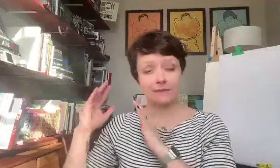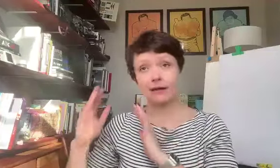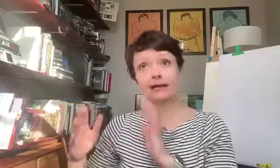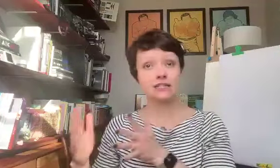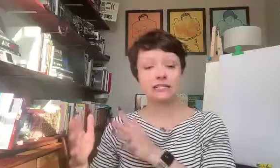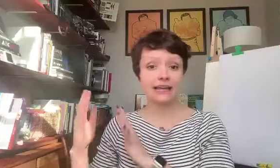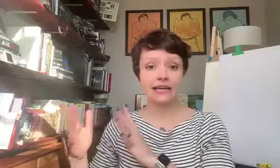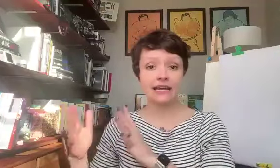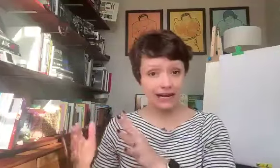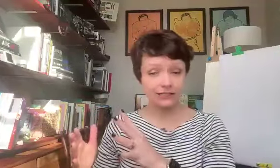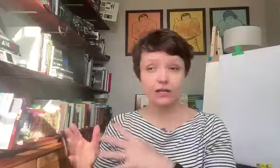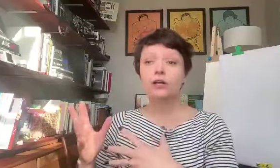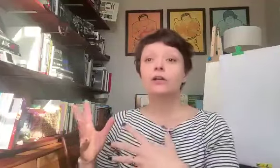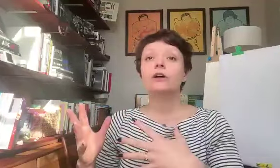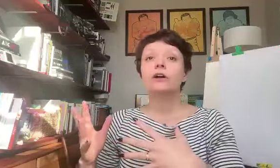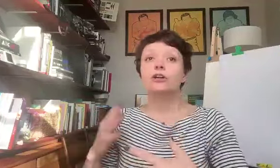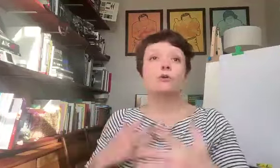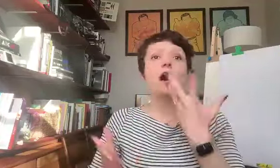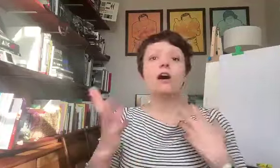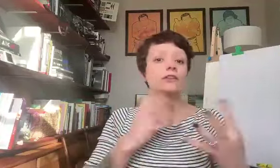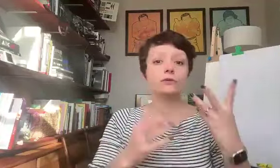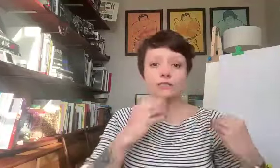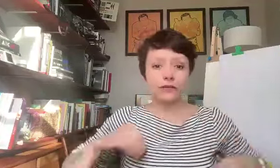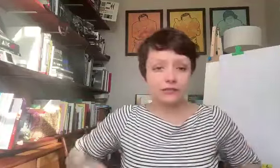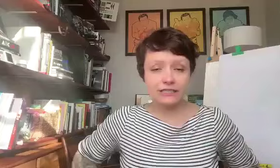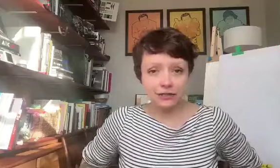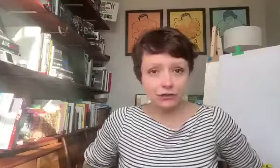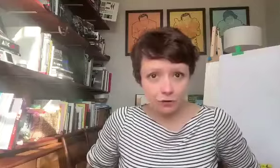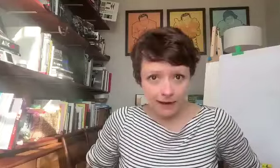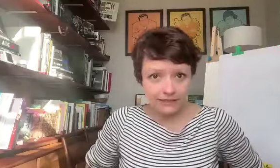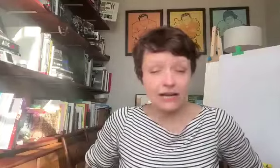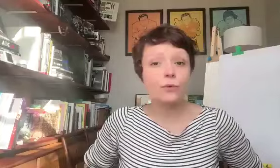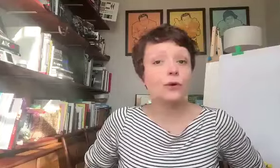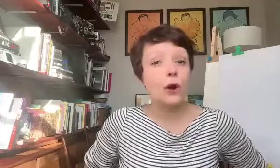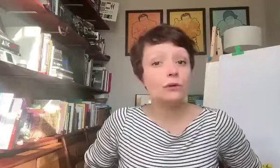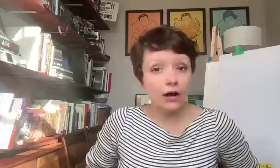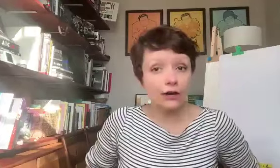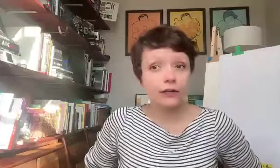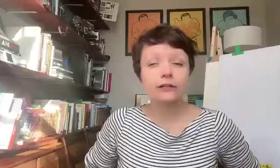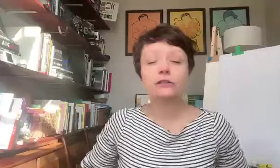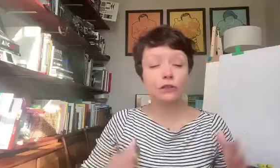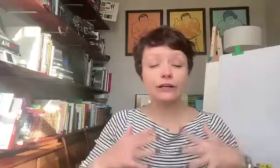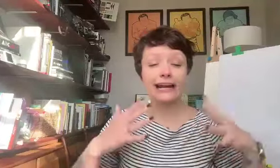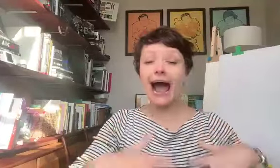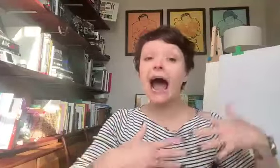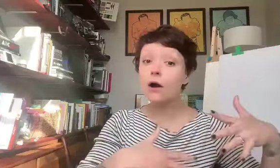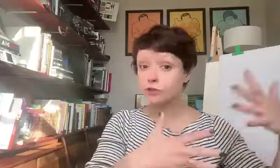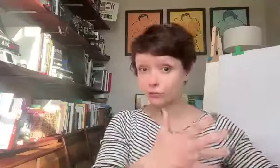by essentially the age of 8, you have all the tools of literacy in your tool belt, and you are no longer learning how to